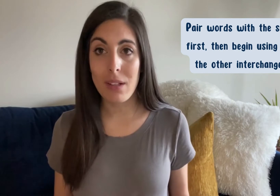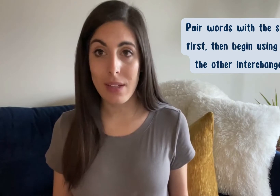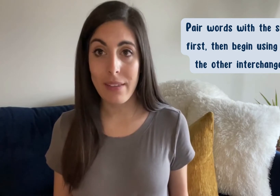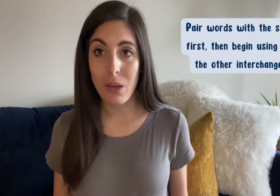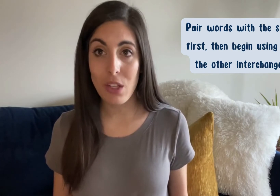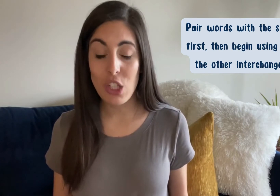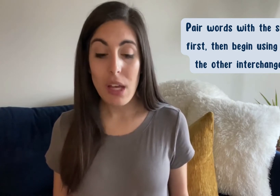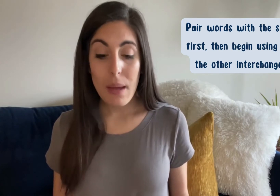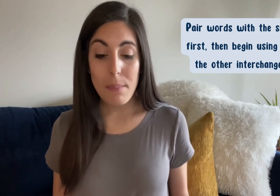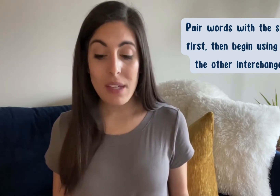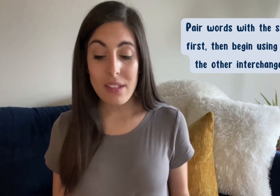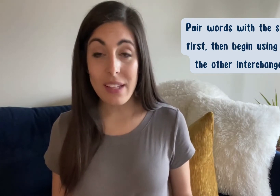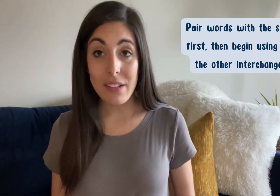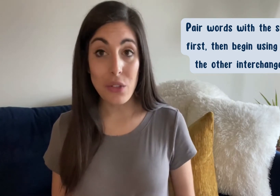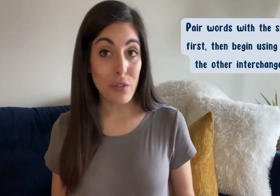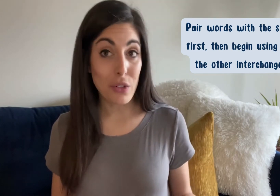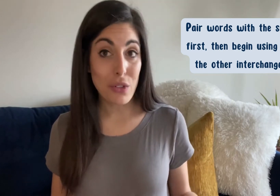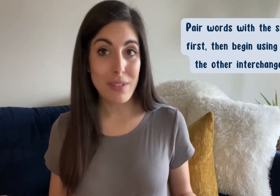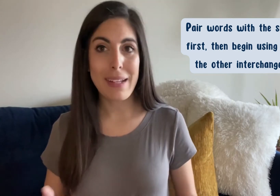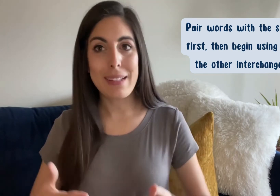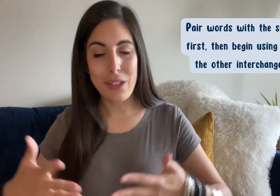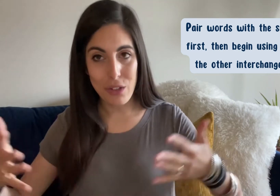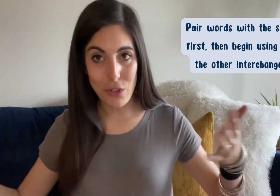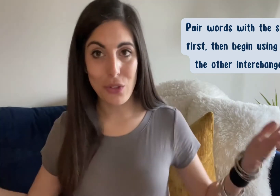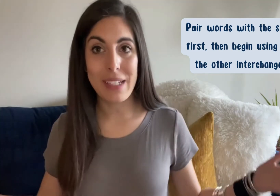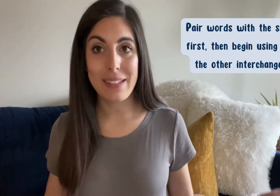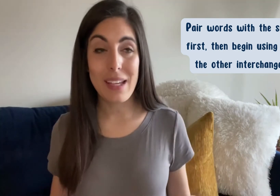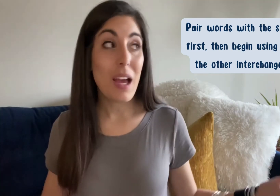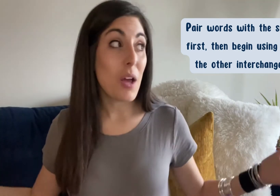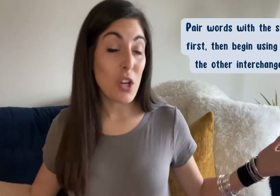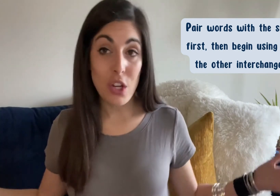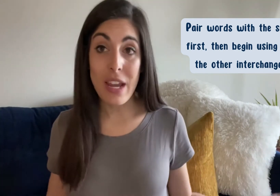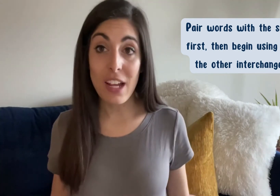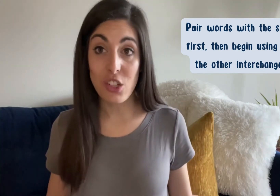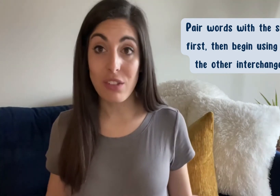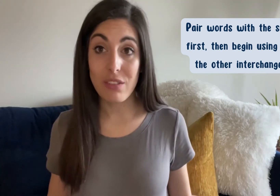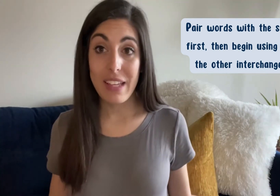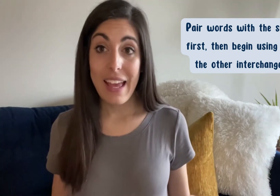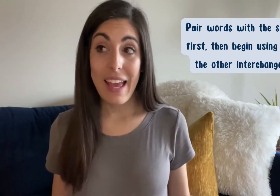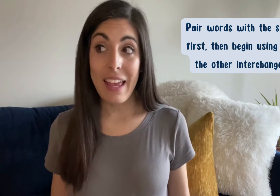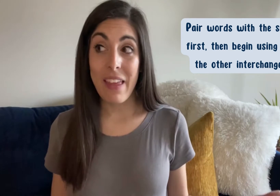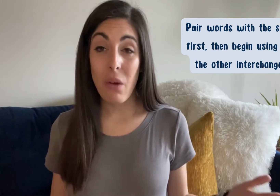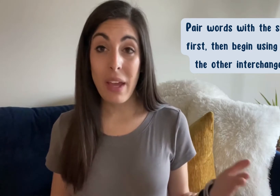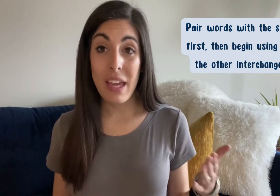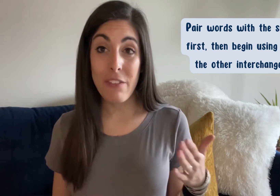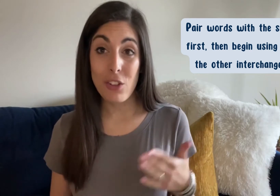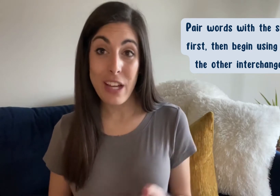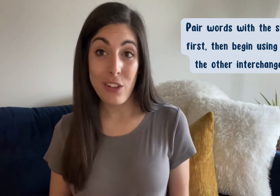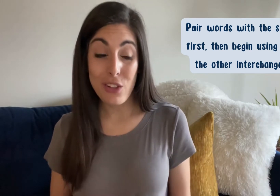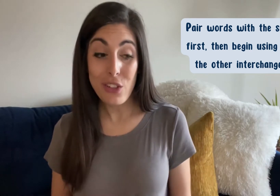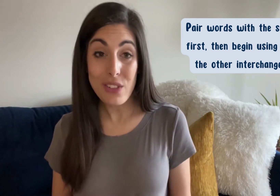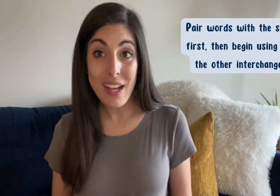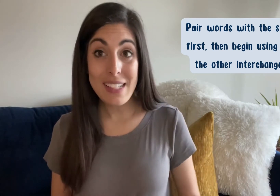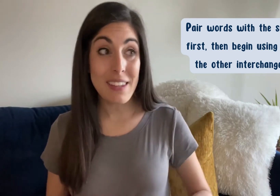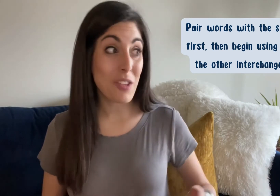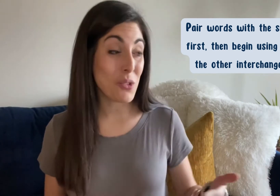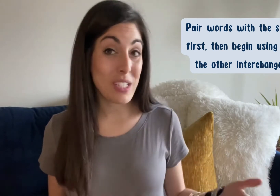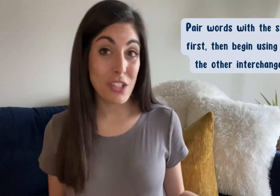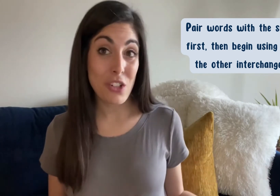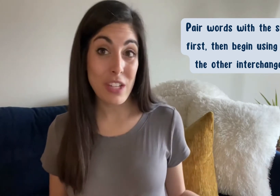Sign Language because that is universal. And I say universal, it is national. And that way, if your child learns those signs and then they